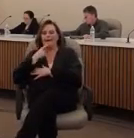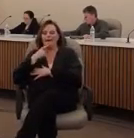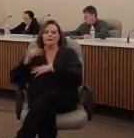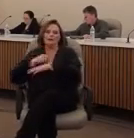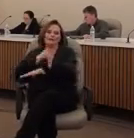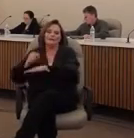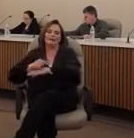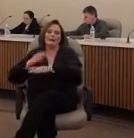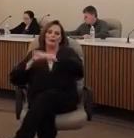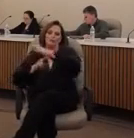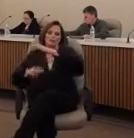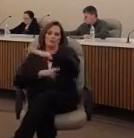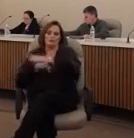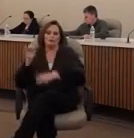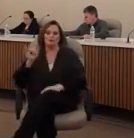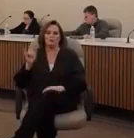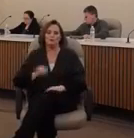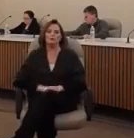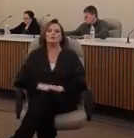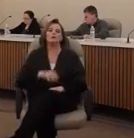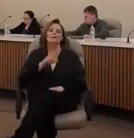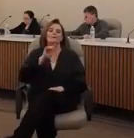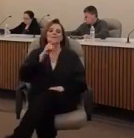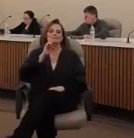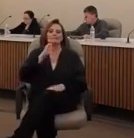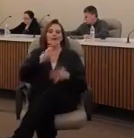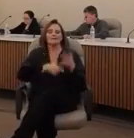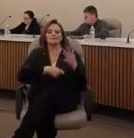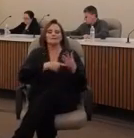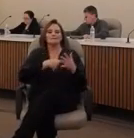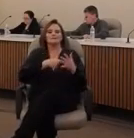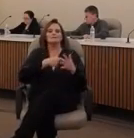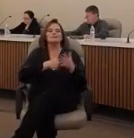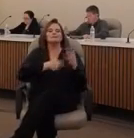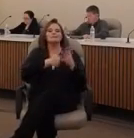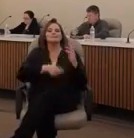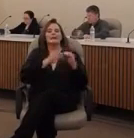Commercial Zone District, tax account number